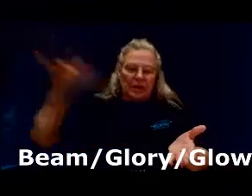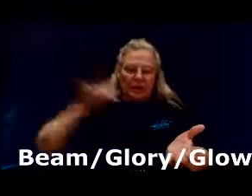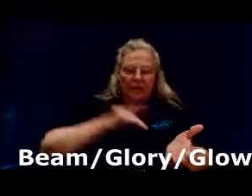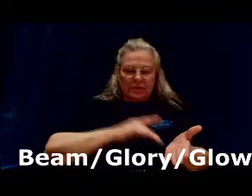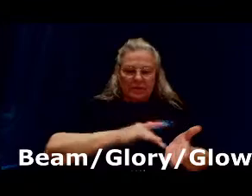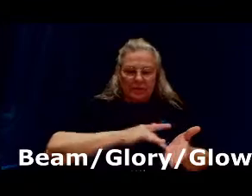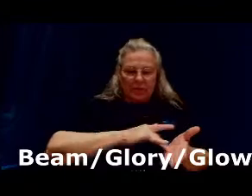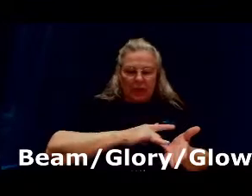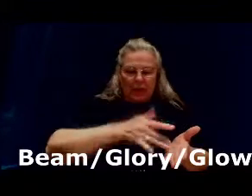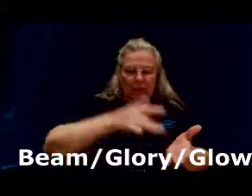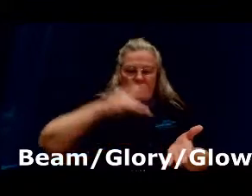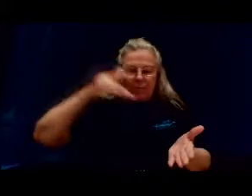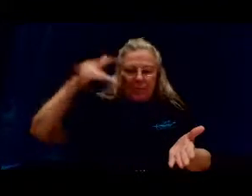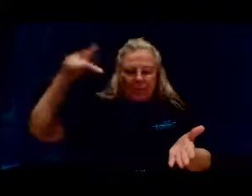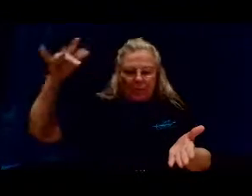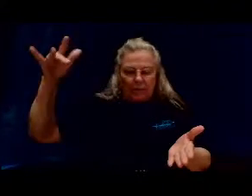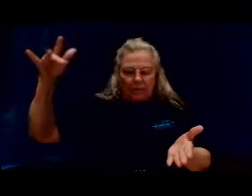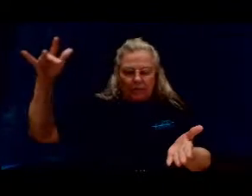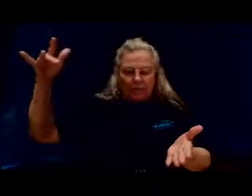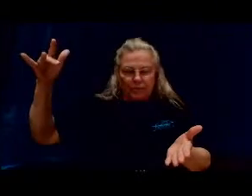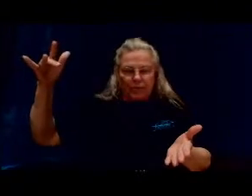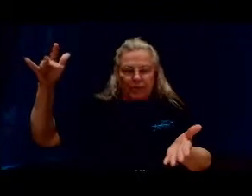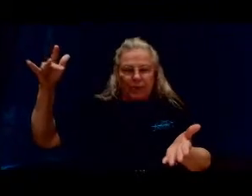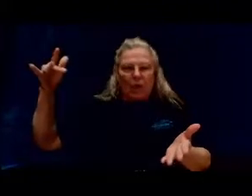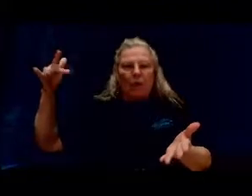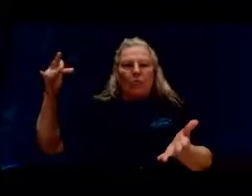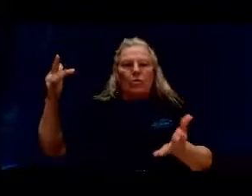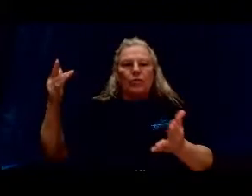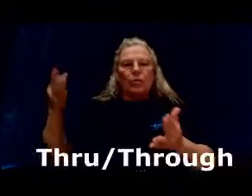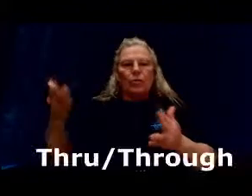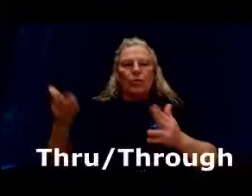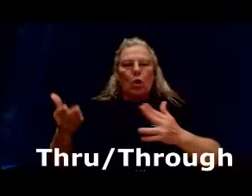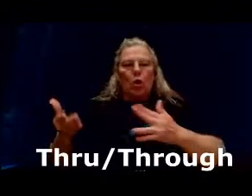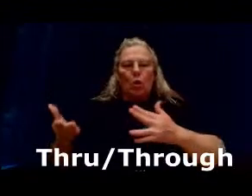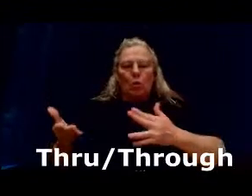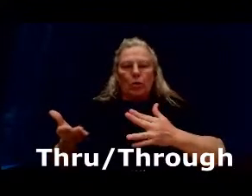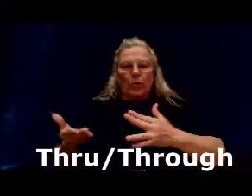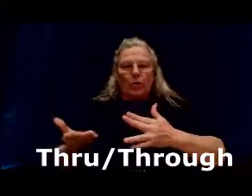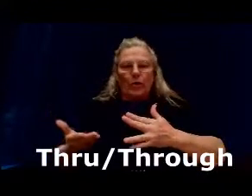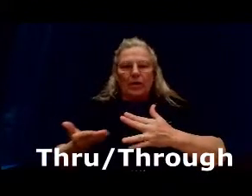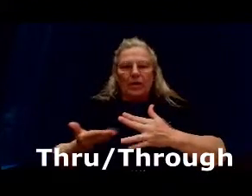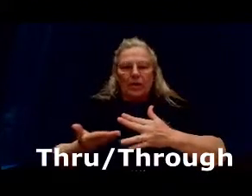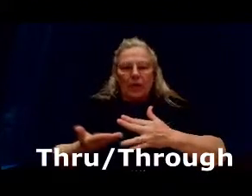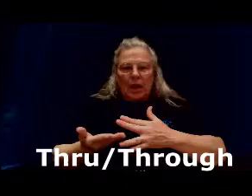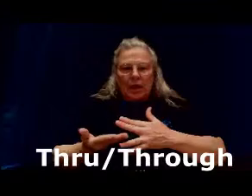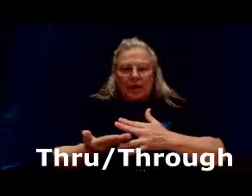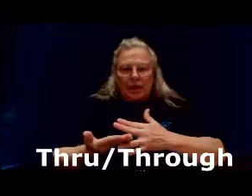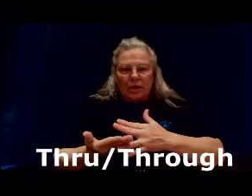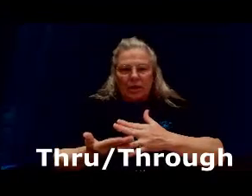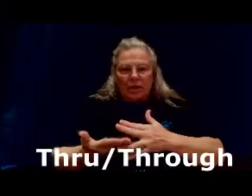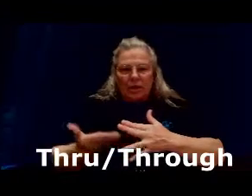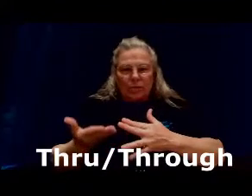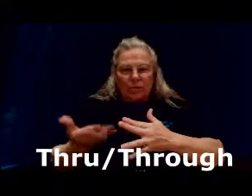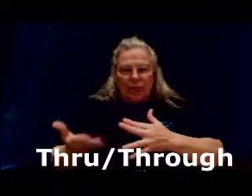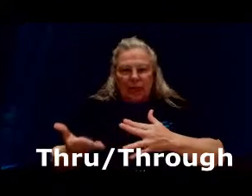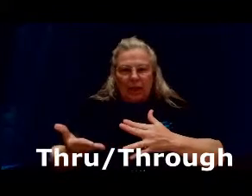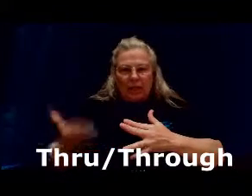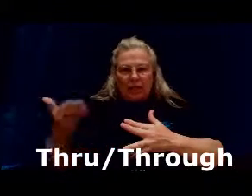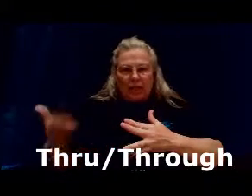it comes up. Beaming. Through, open your fingers and your